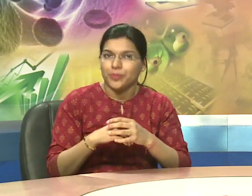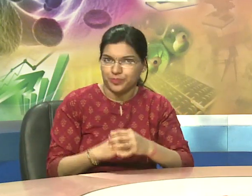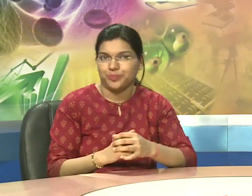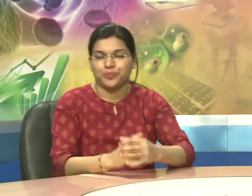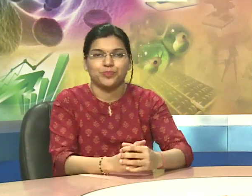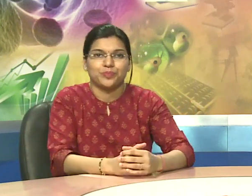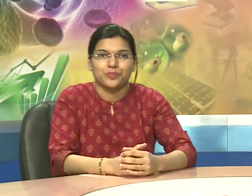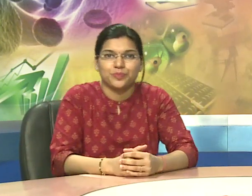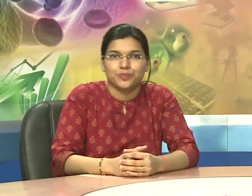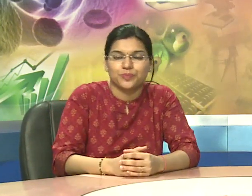that.